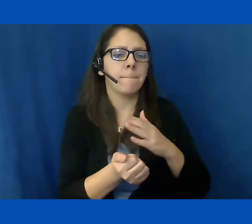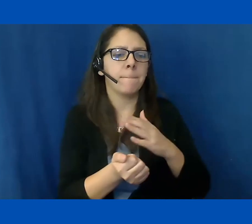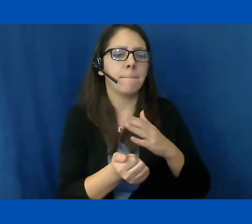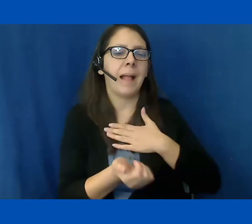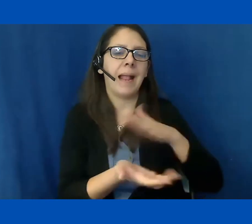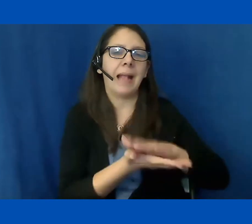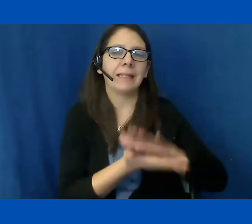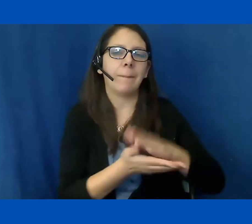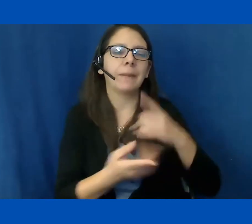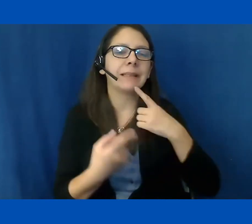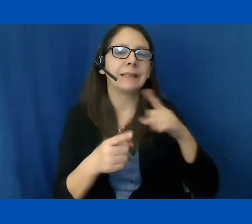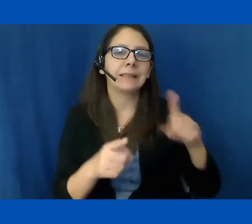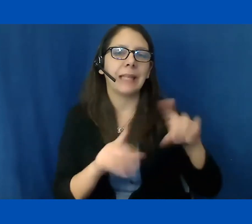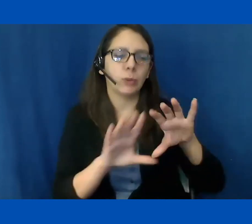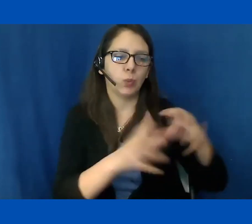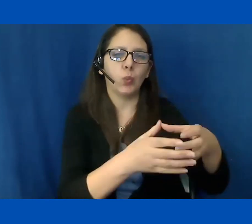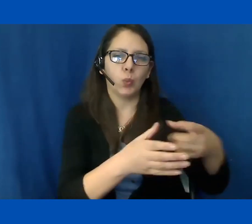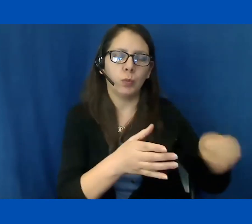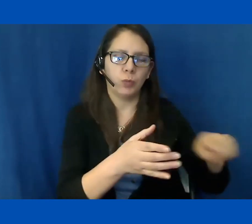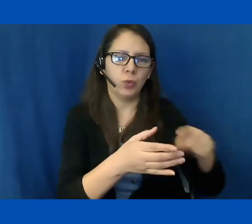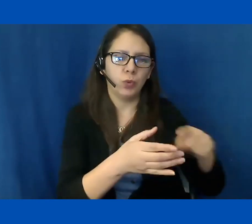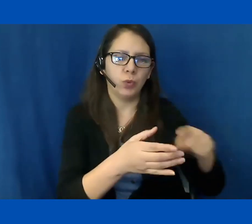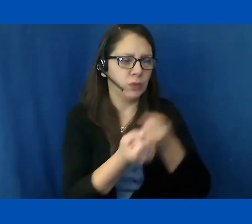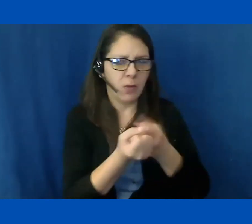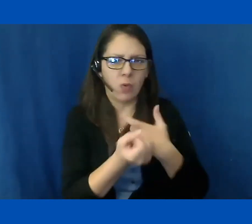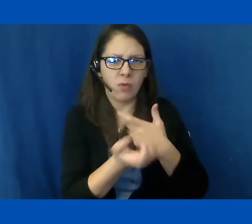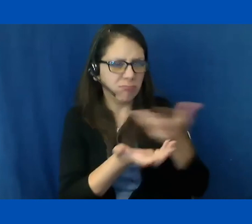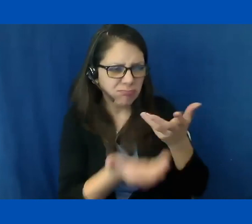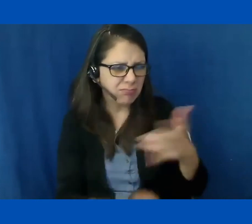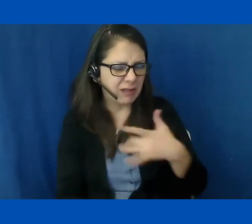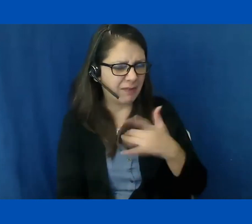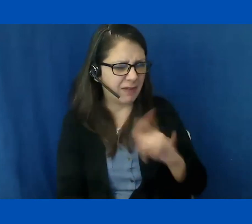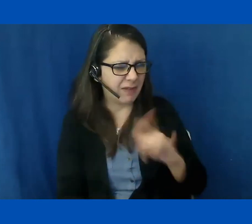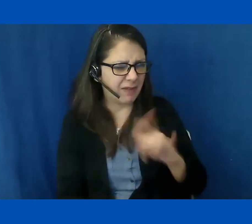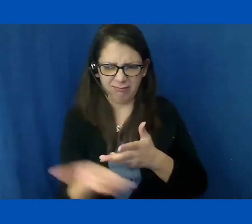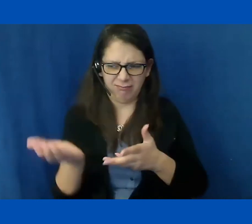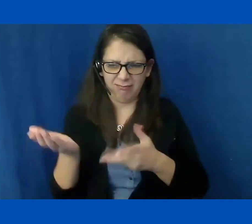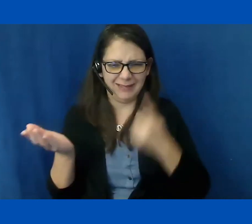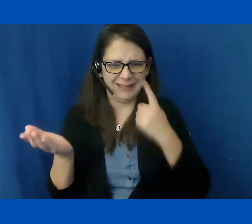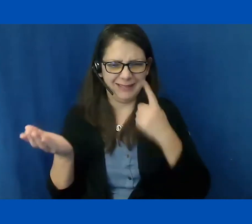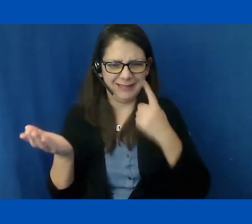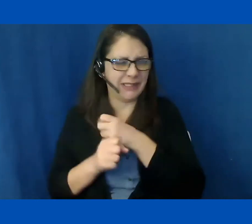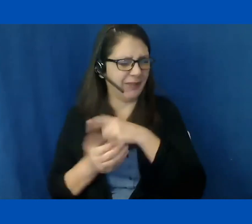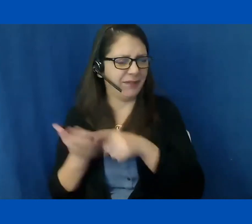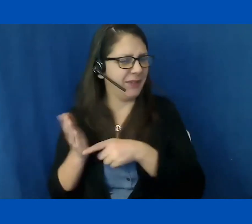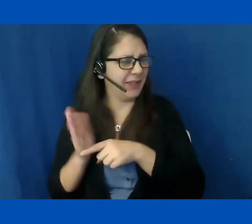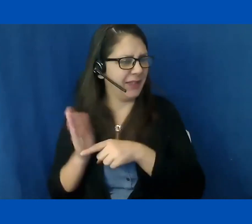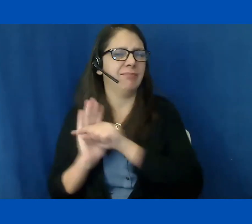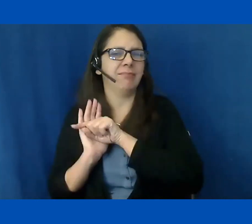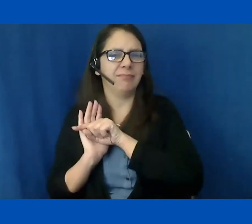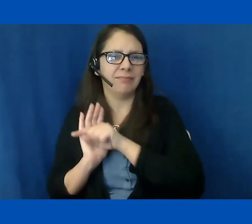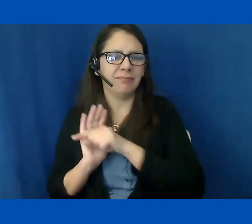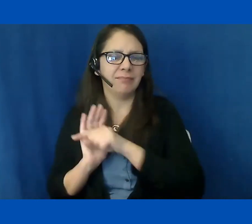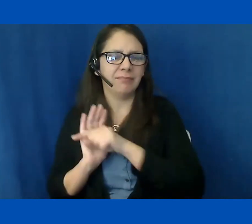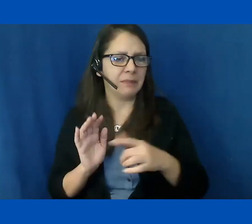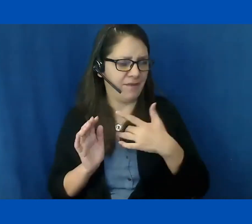like, hey, like this is bad. Like I don't know where to go from here because it's very discouraging when your own professors are